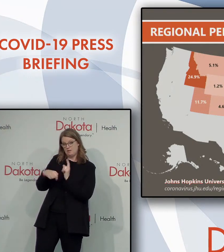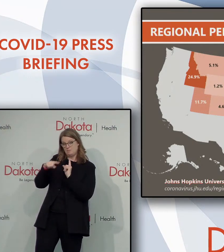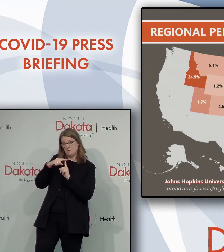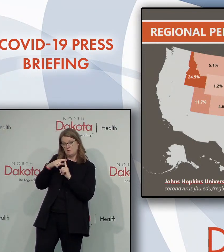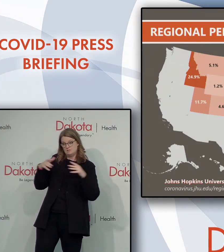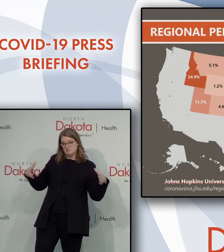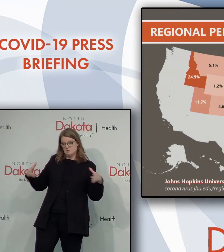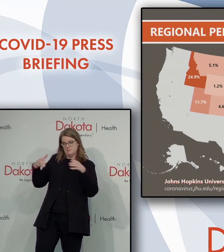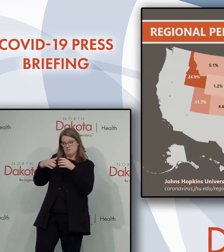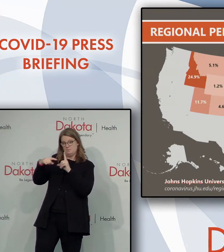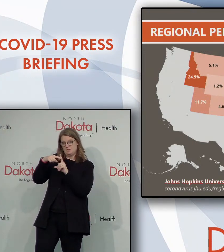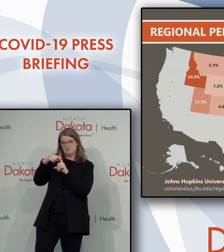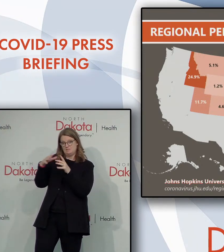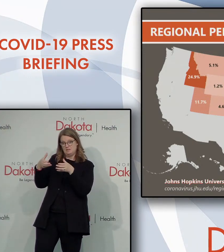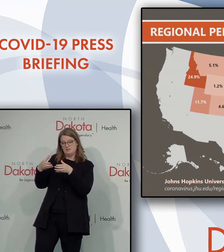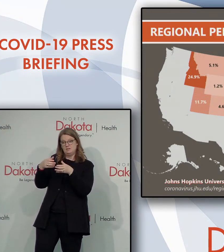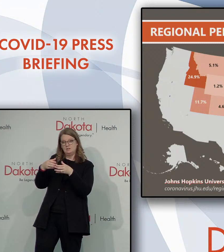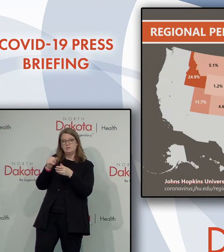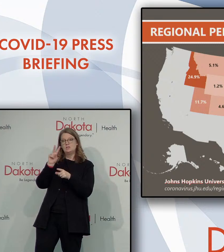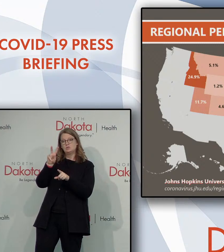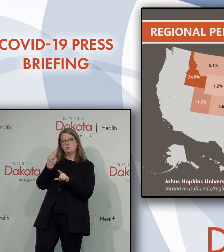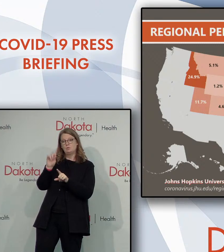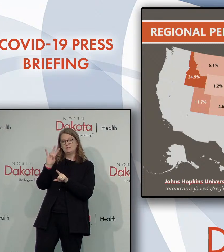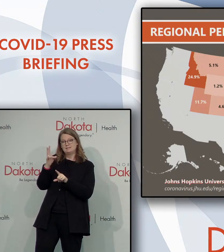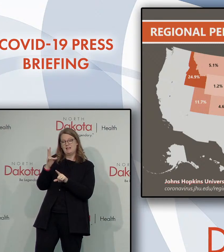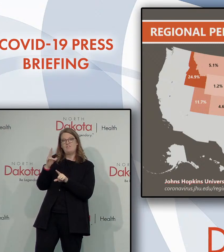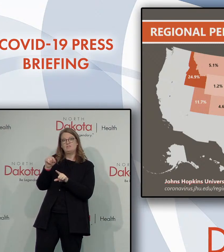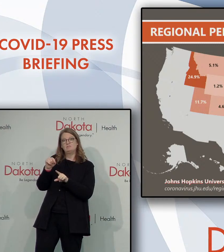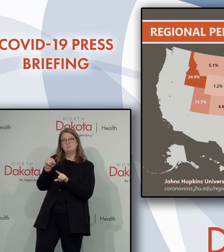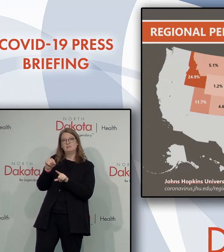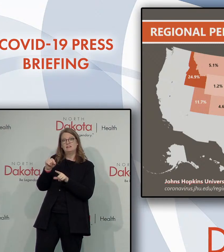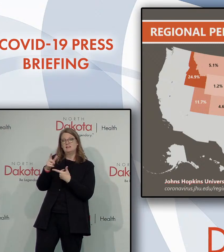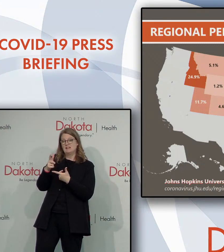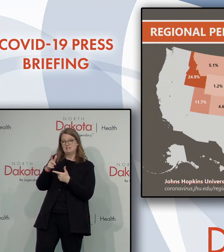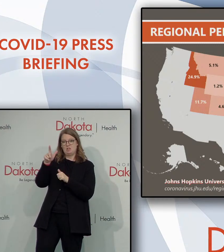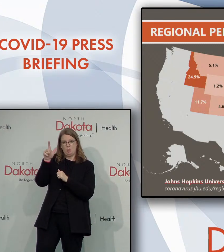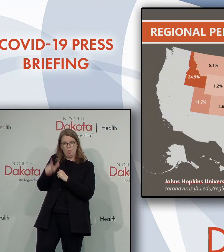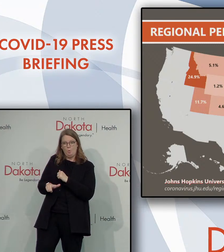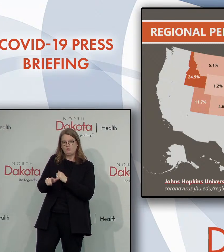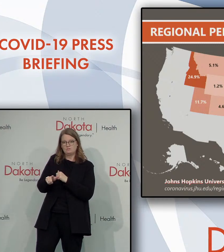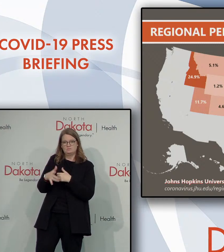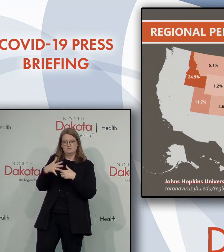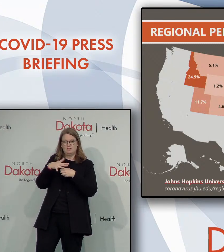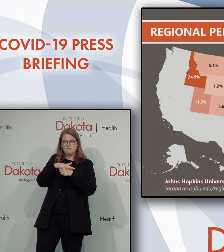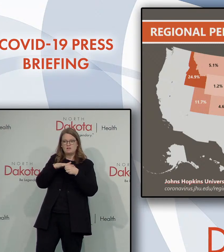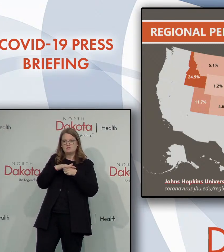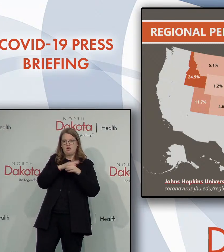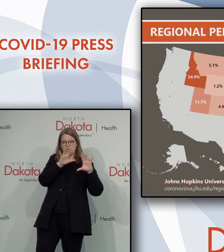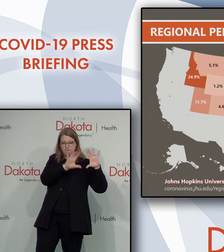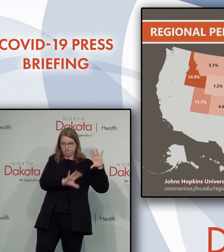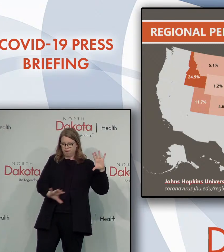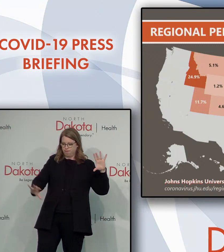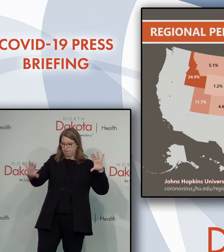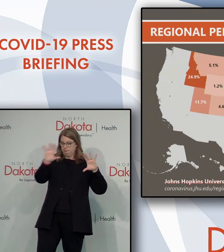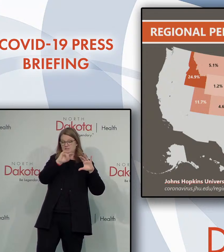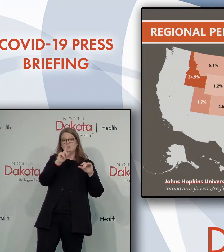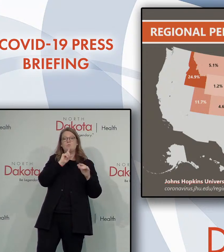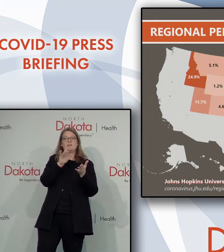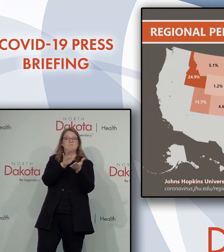has the second lowest positivity rate at 2.7, lower than all of our contiguous neighbors. I do want to give a shout